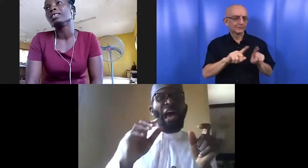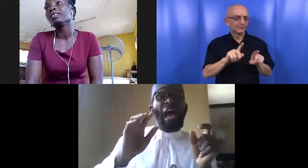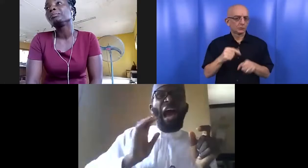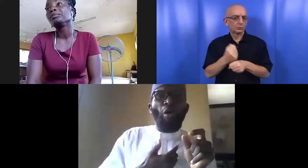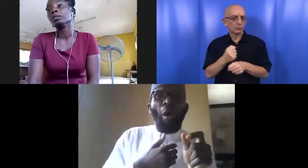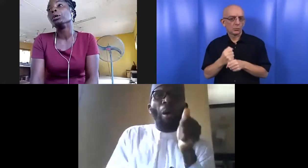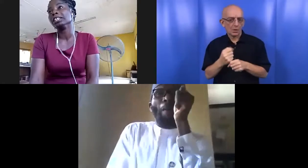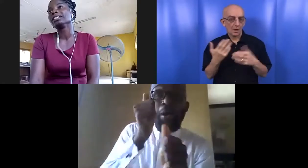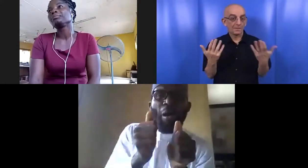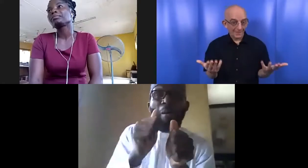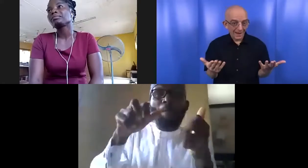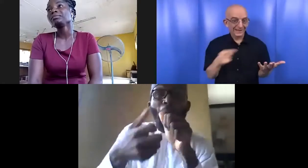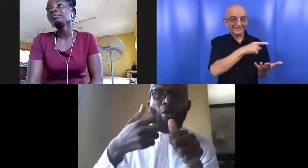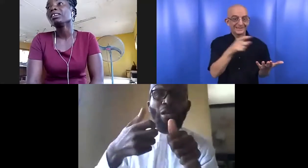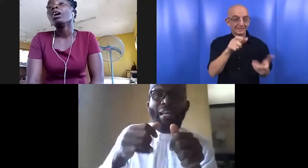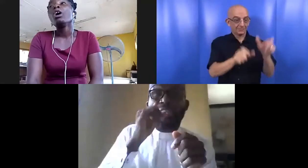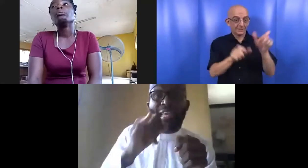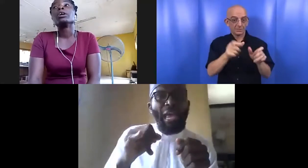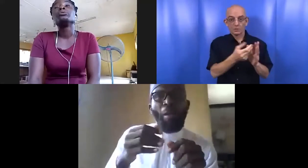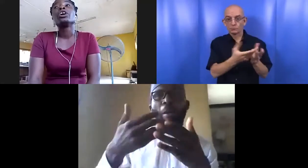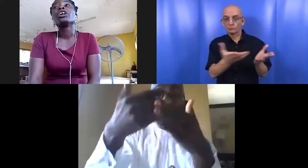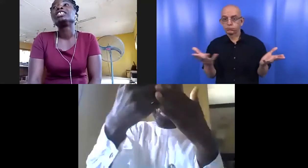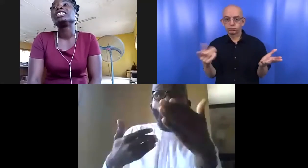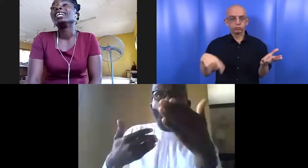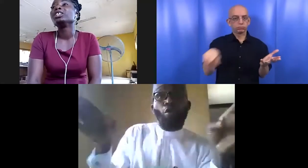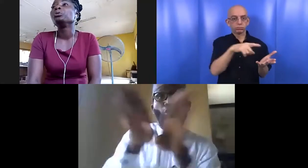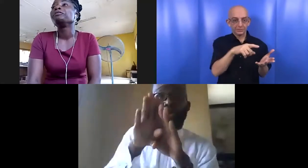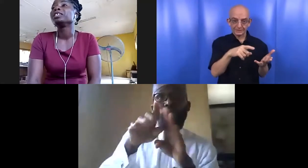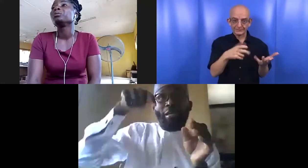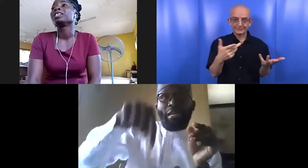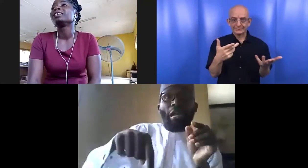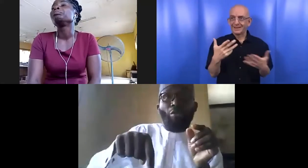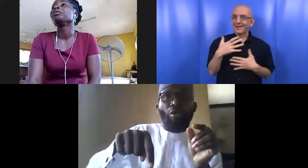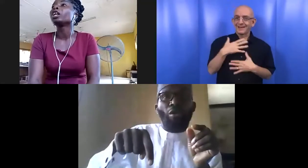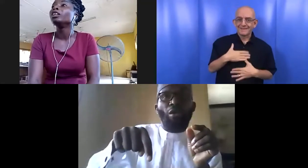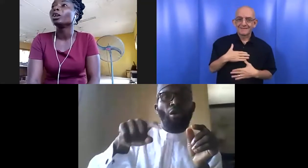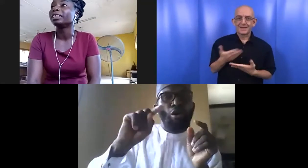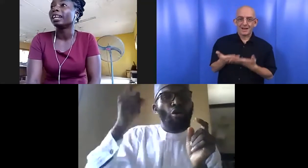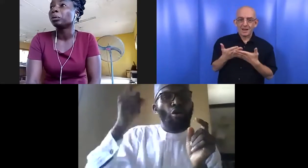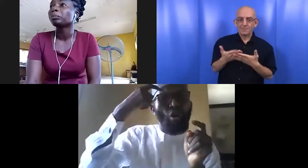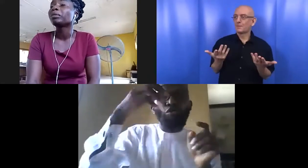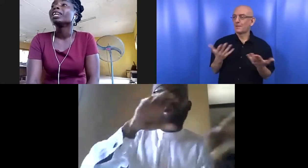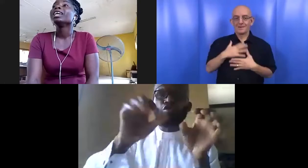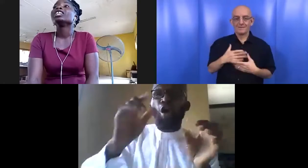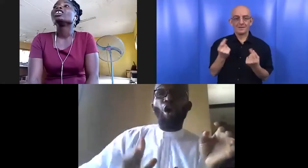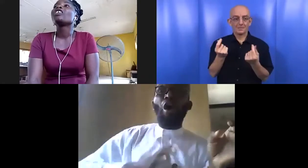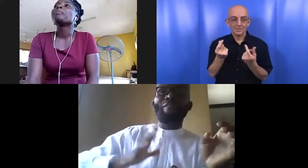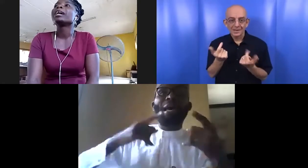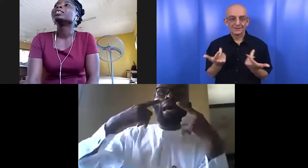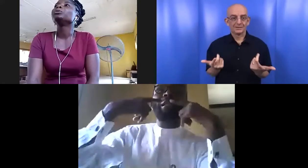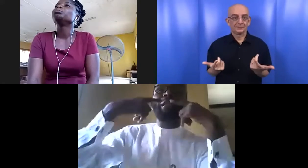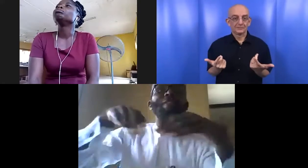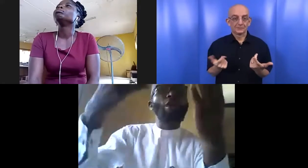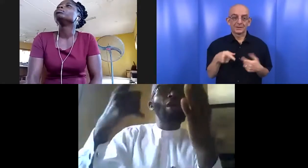those things, the money. But one of the challenges we faced was that before the lockdown, the